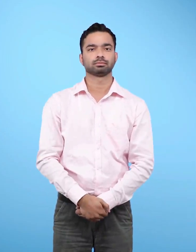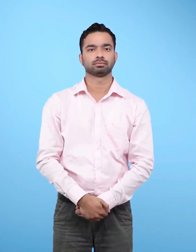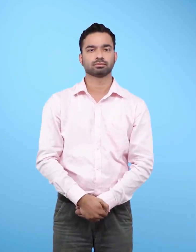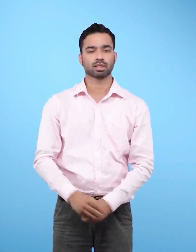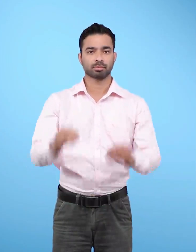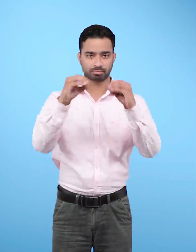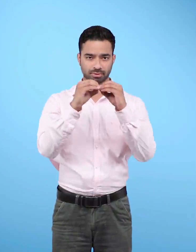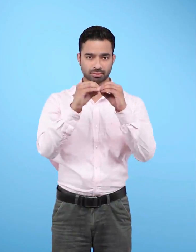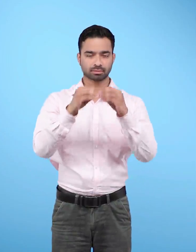B.